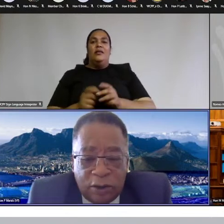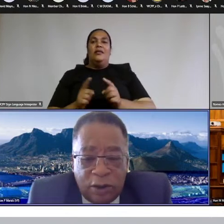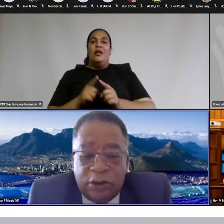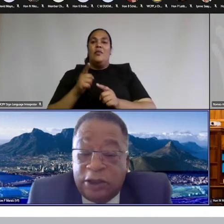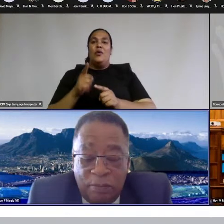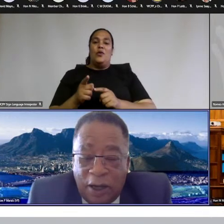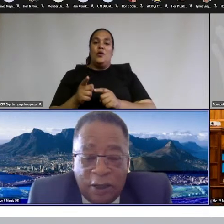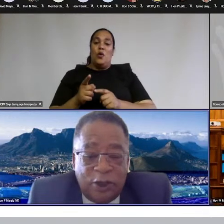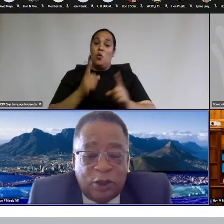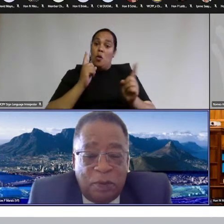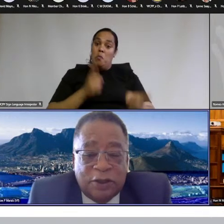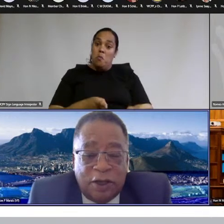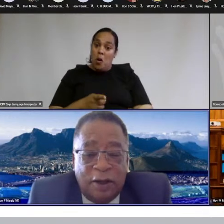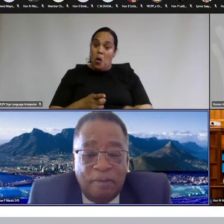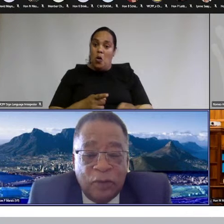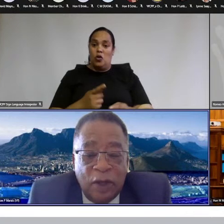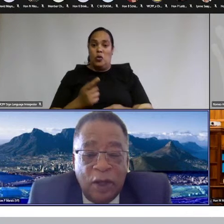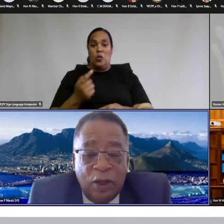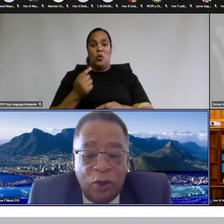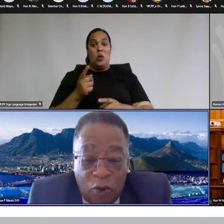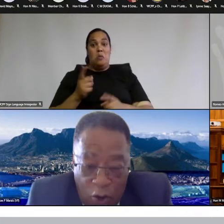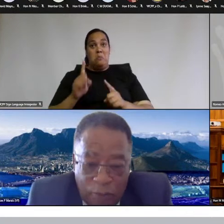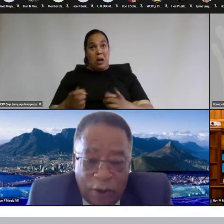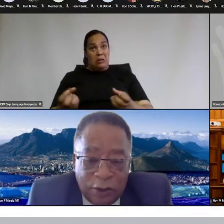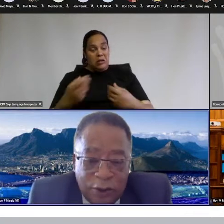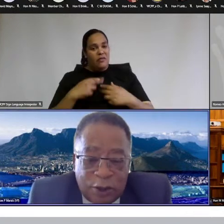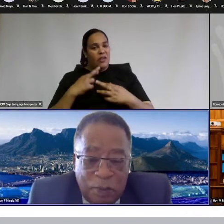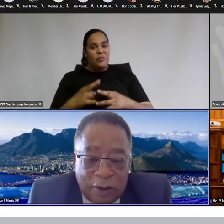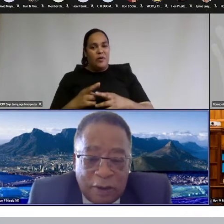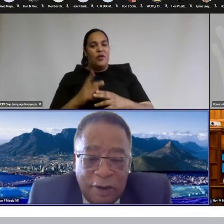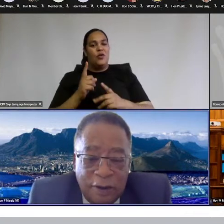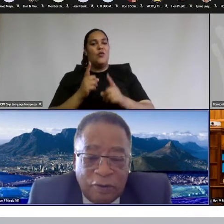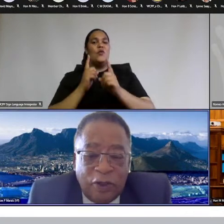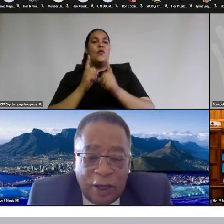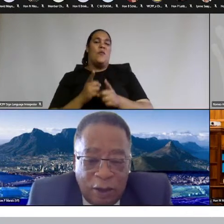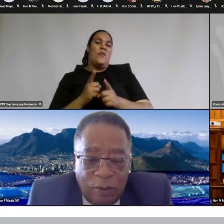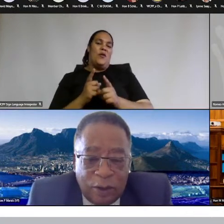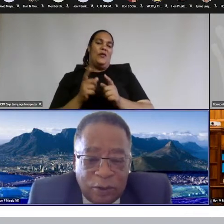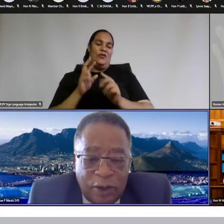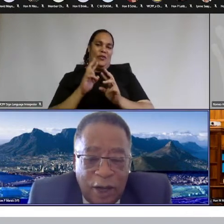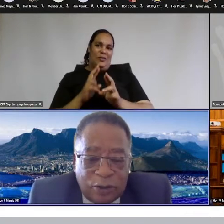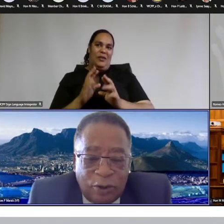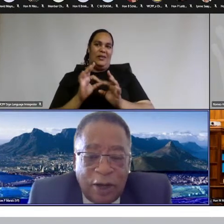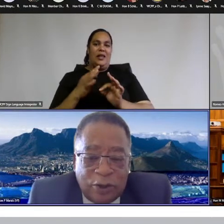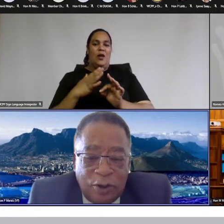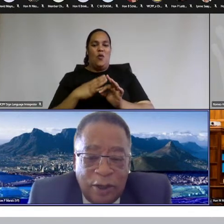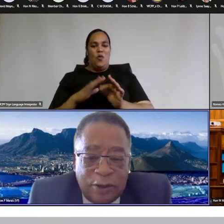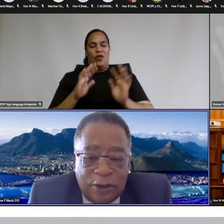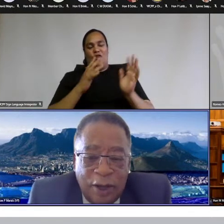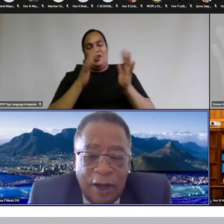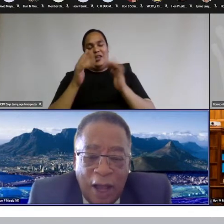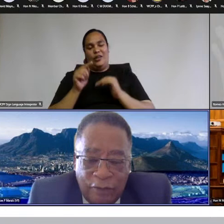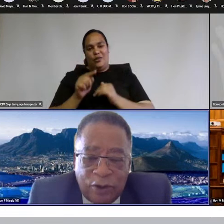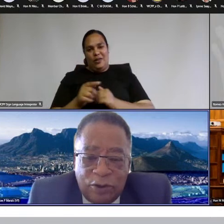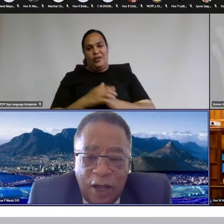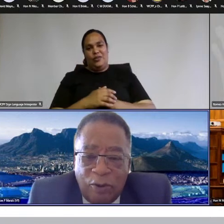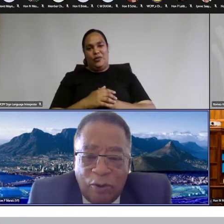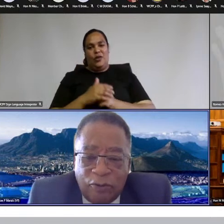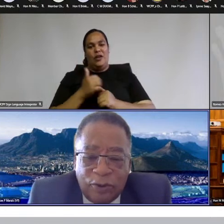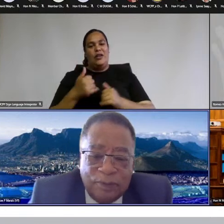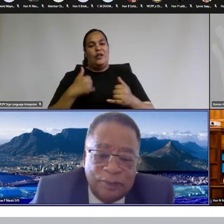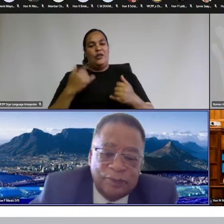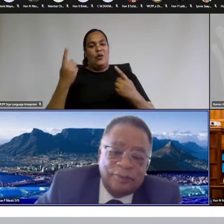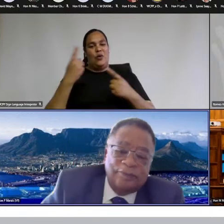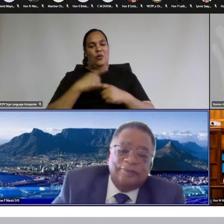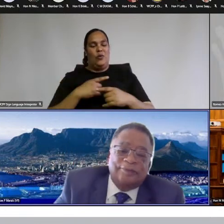don't demand respect, sir. You command respect. For that, I want to congratulate you. Have a good day,